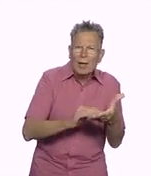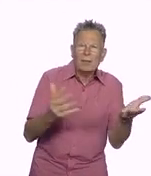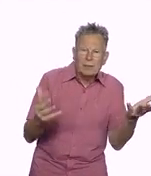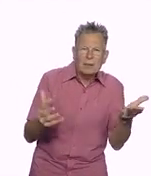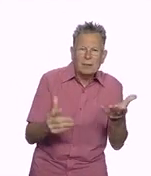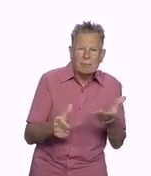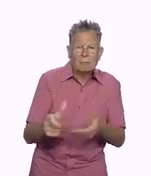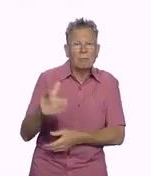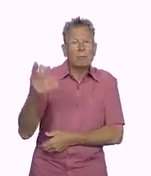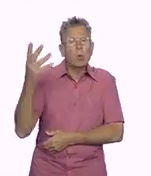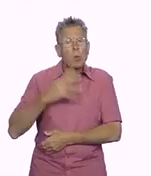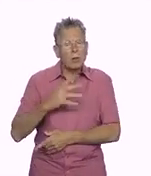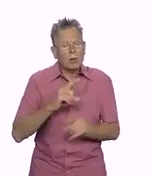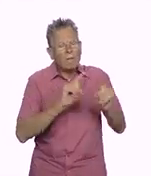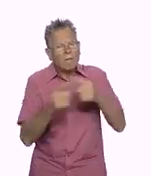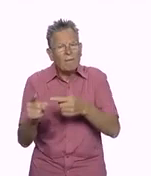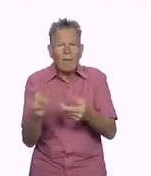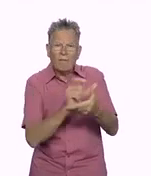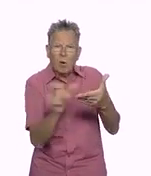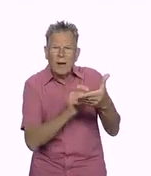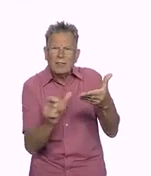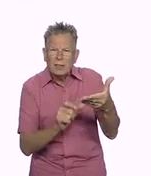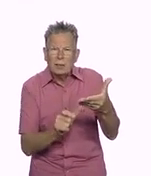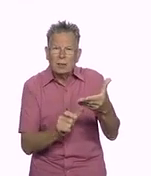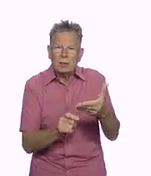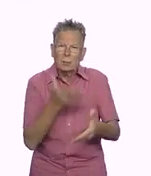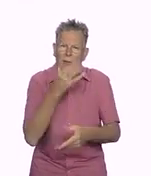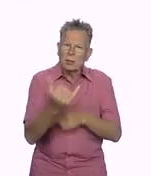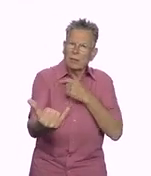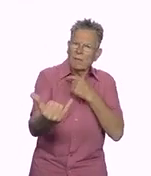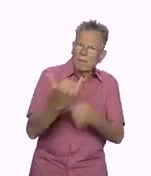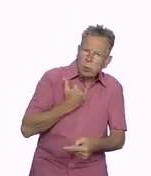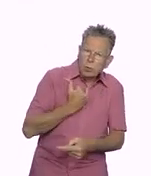format, please call us or email us at